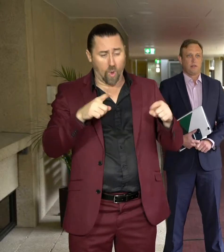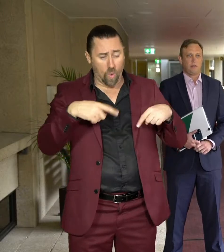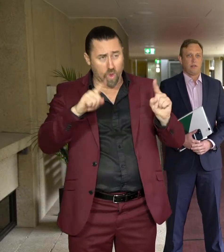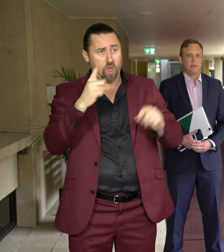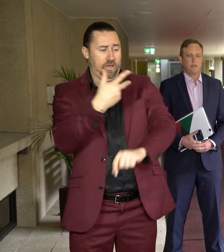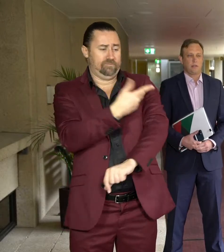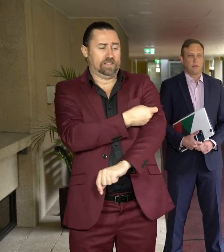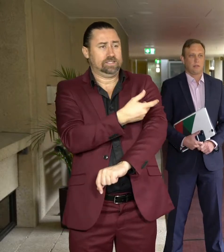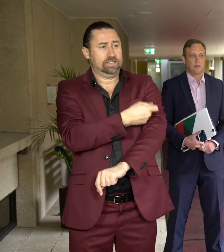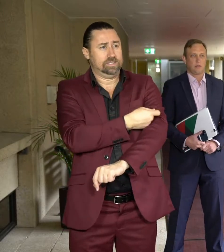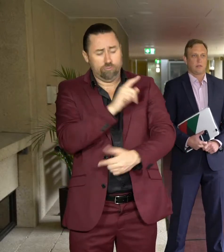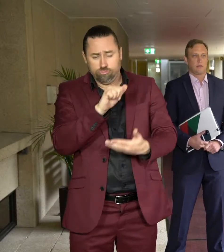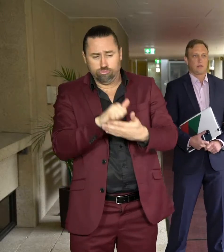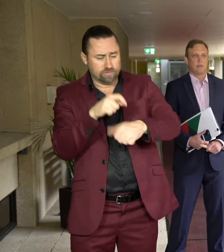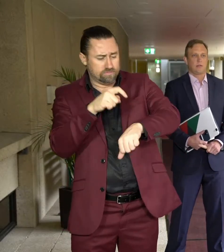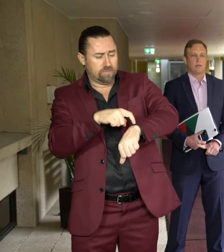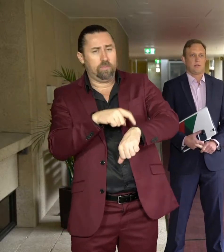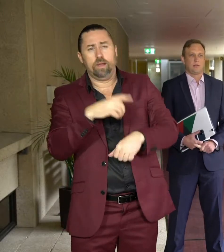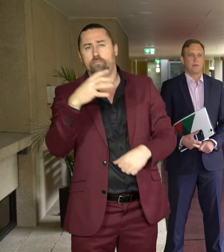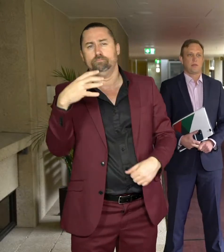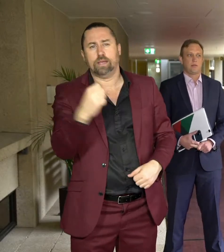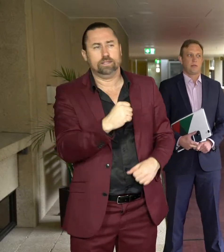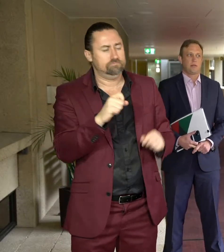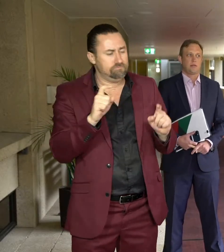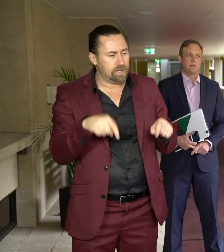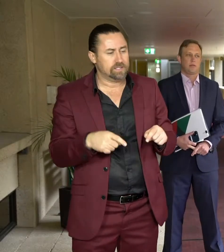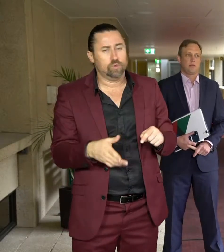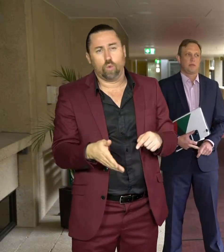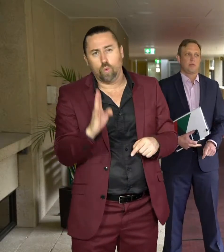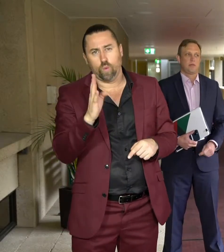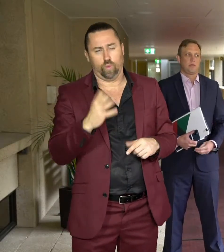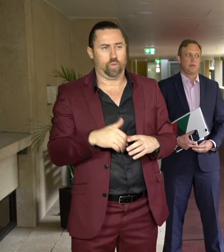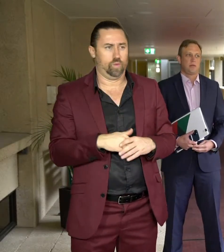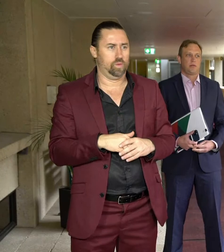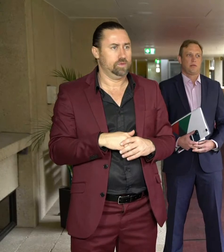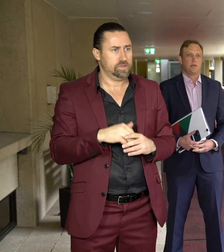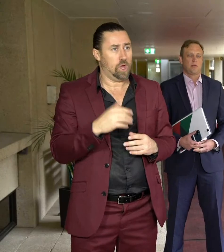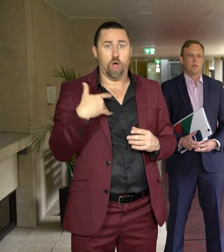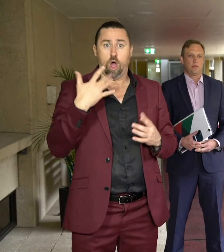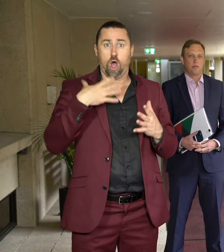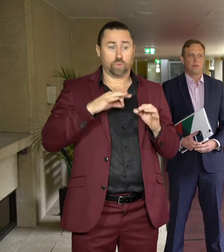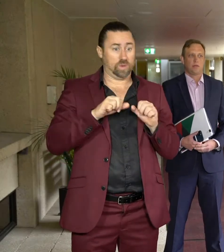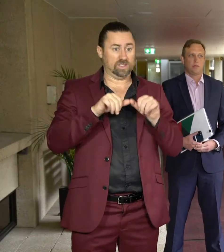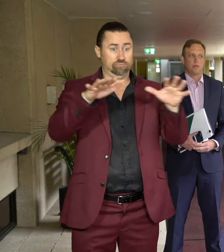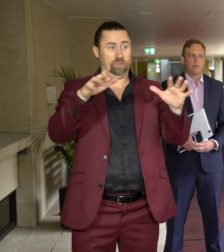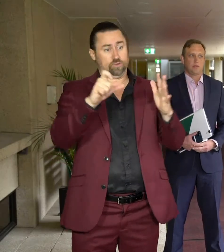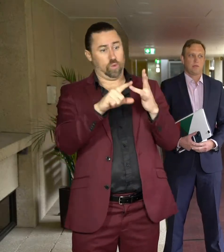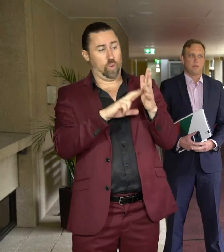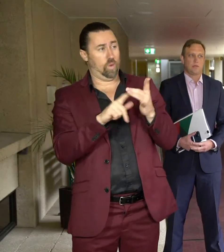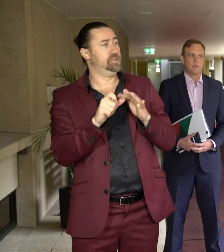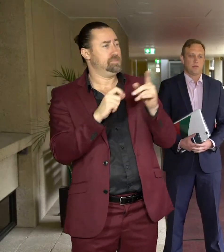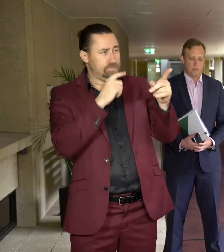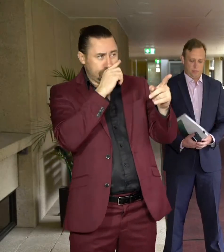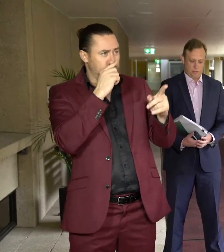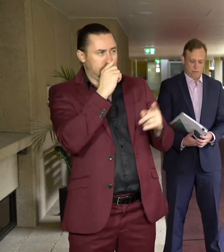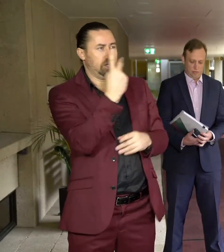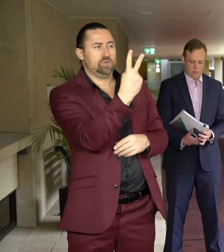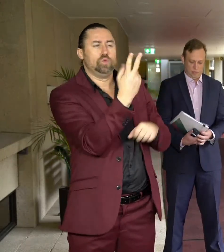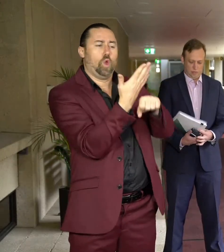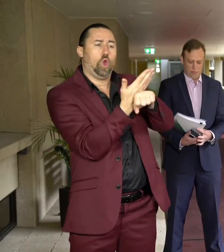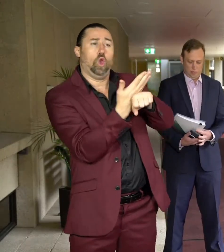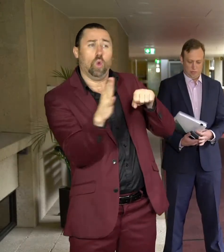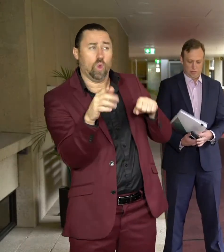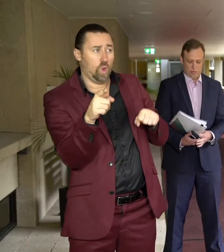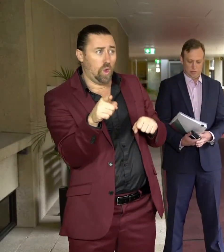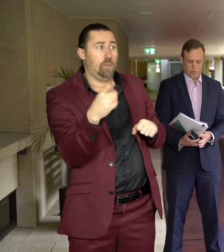It is really important. That is what will stop outbreaks happening. The two new cases, were they